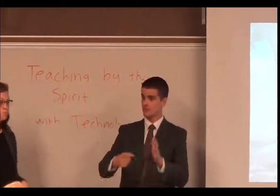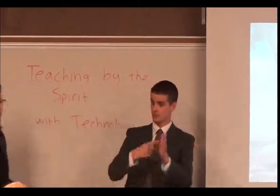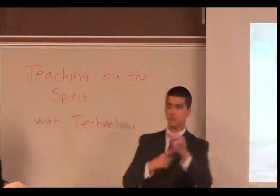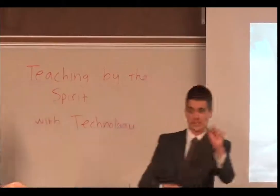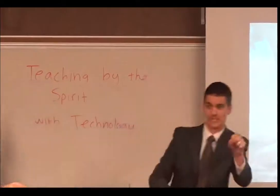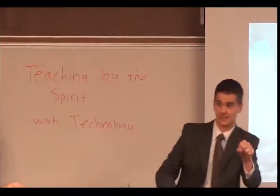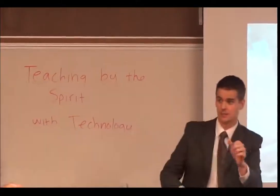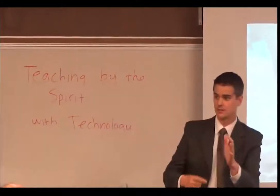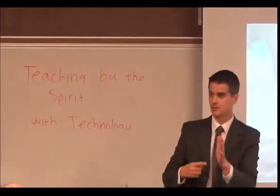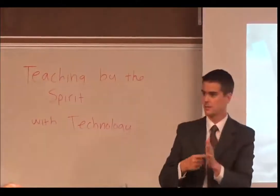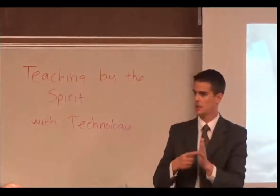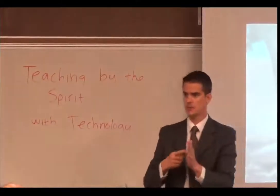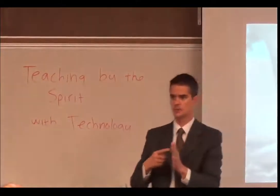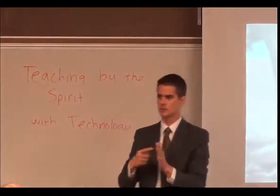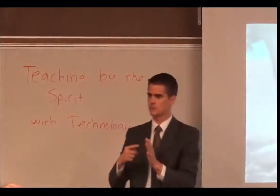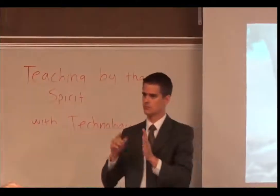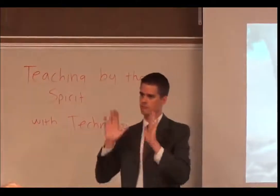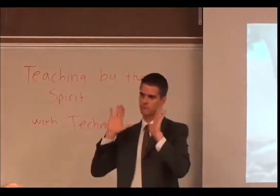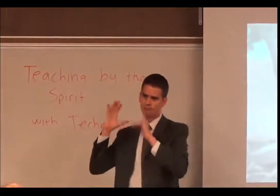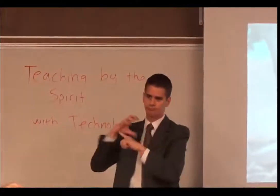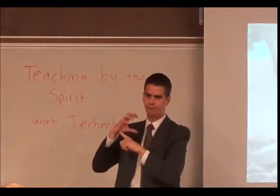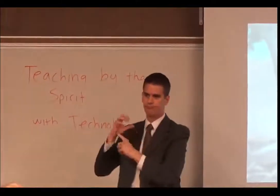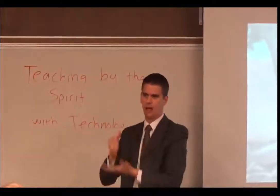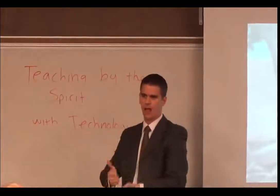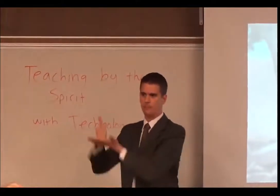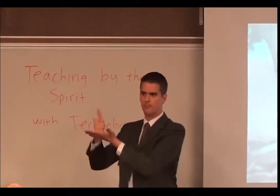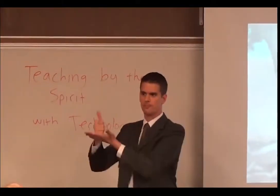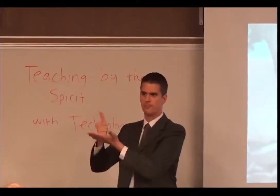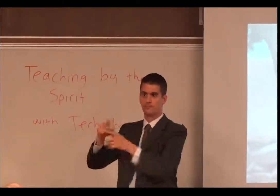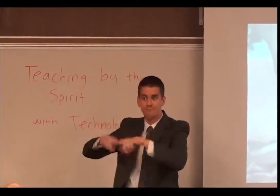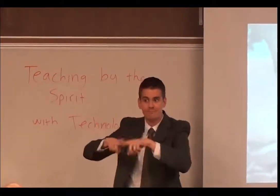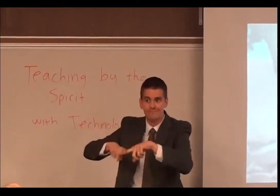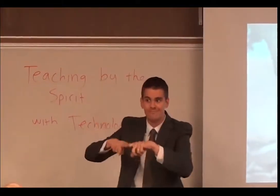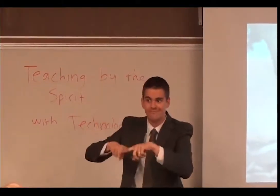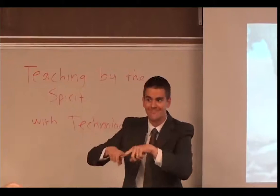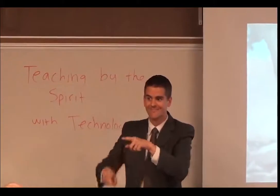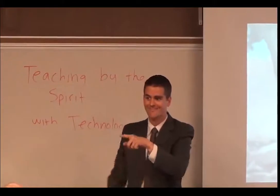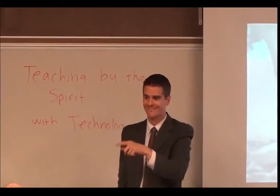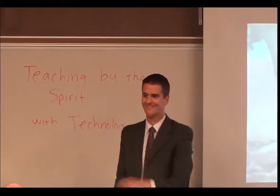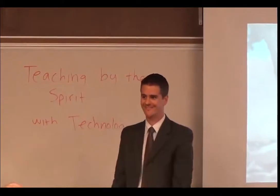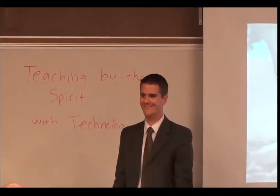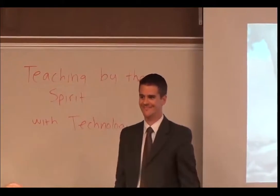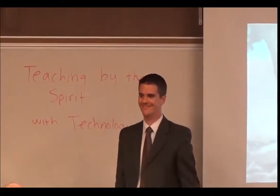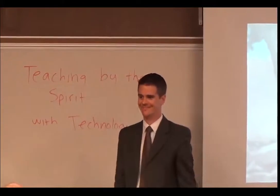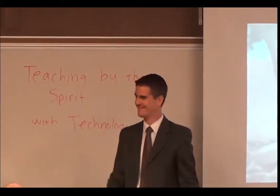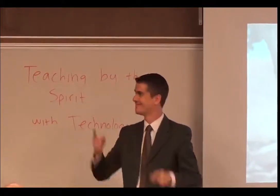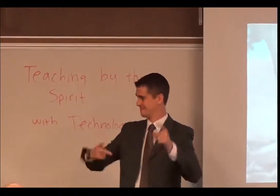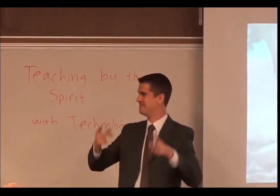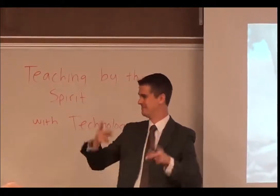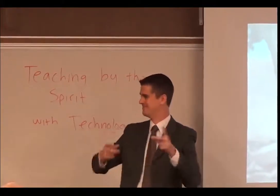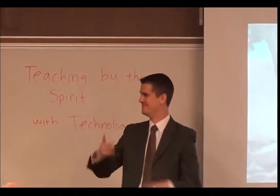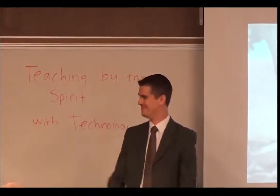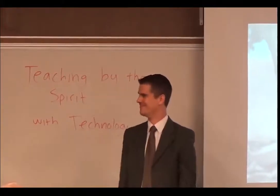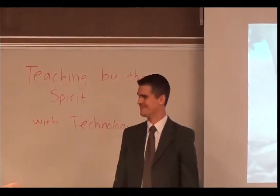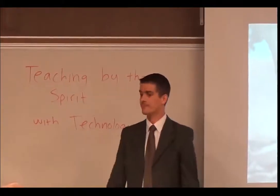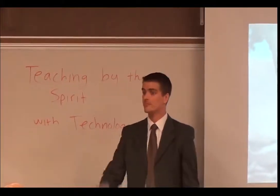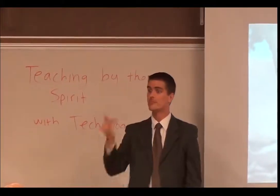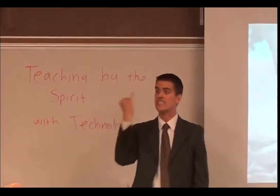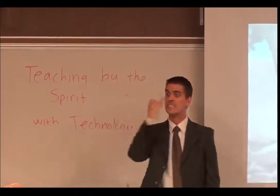waste your time. Absolutely. But sometimes it really helps. It just depends on how it's used. Right? Absolutely. You can see